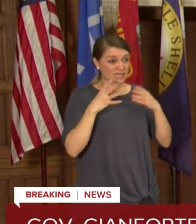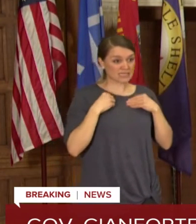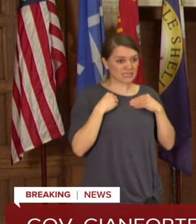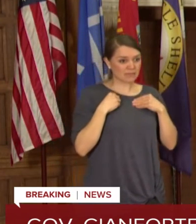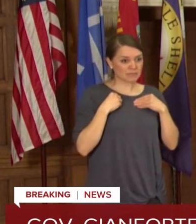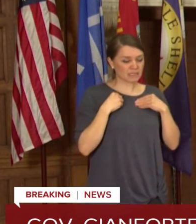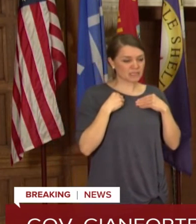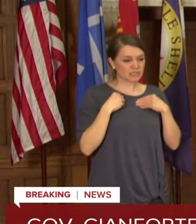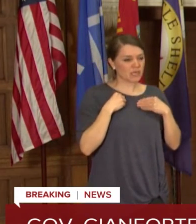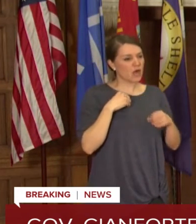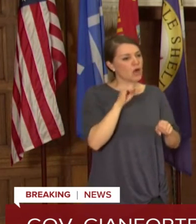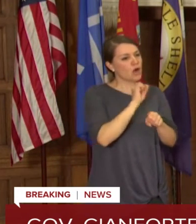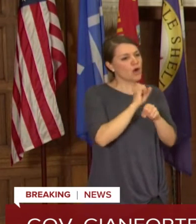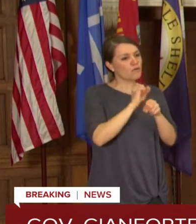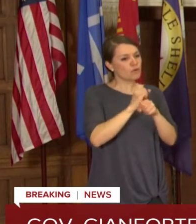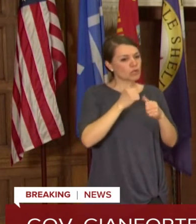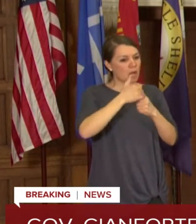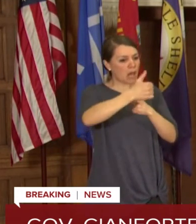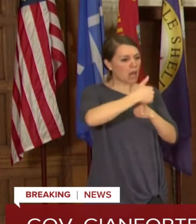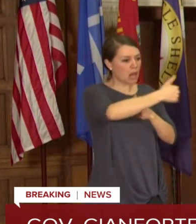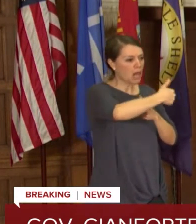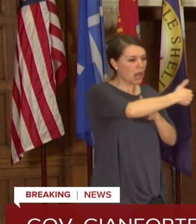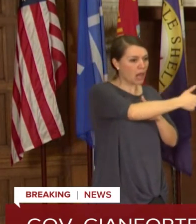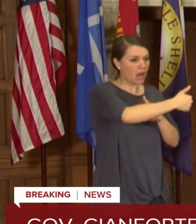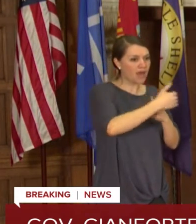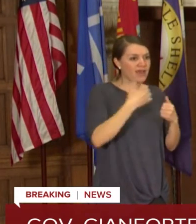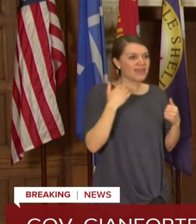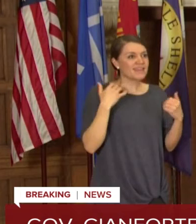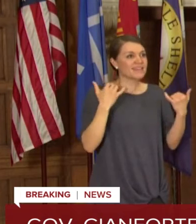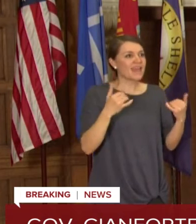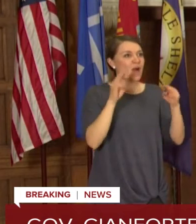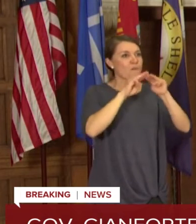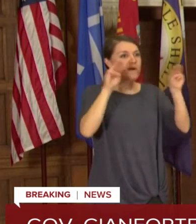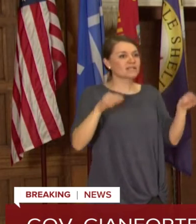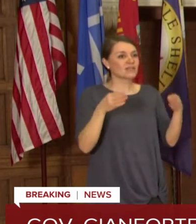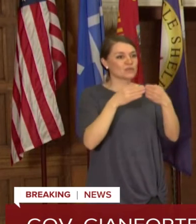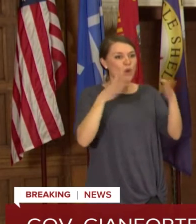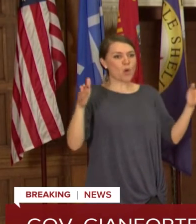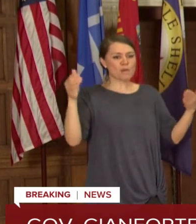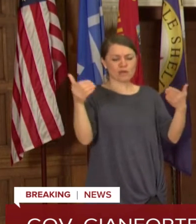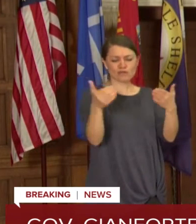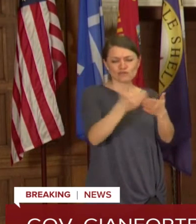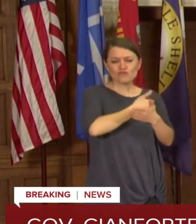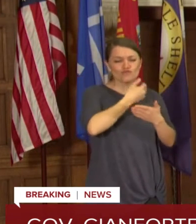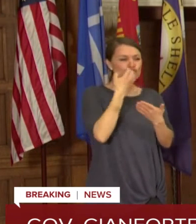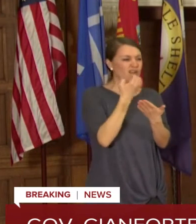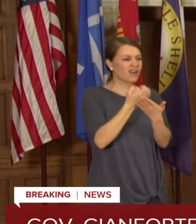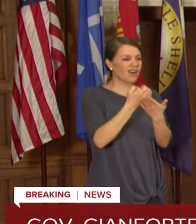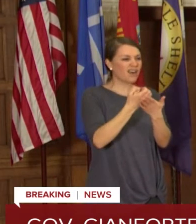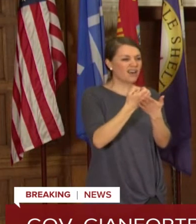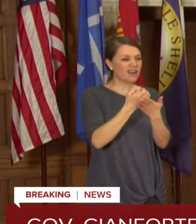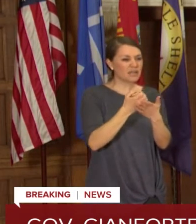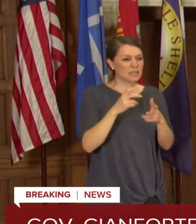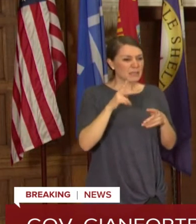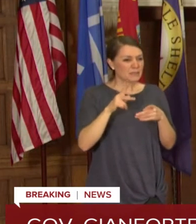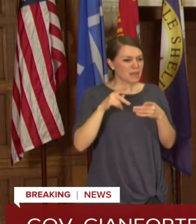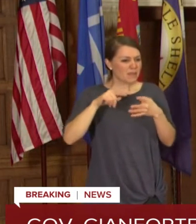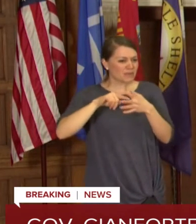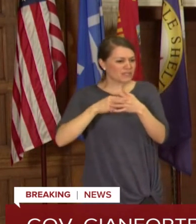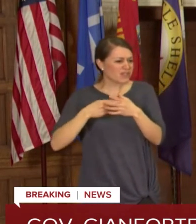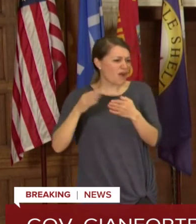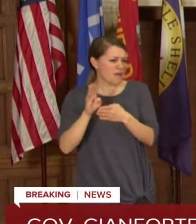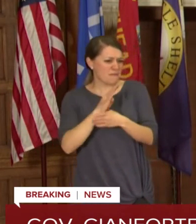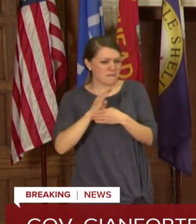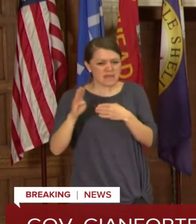working, has opened Montana up to a whole new economy, where we have entrepreneurs moving to Montana and